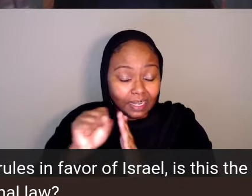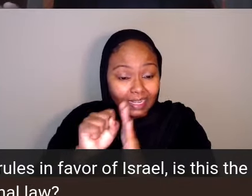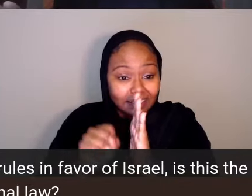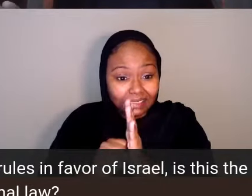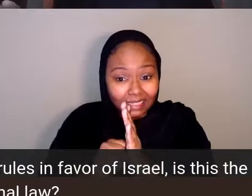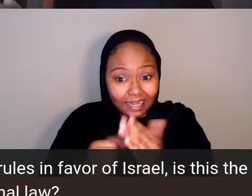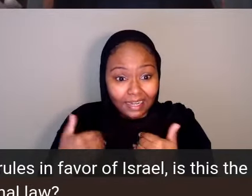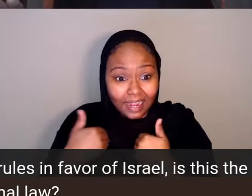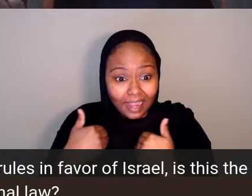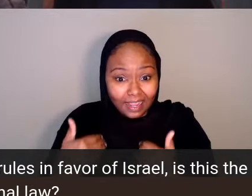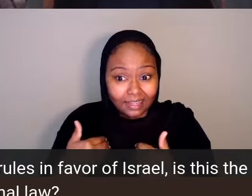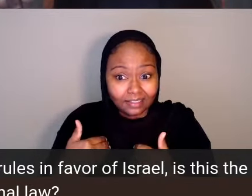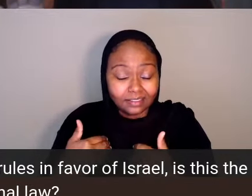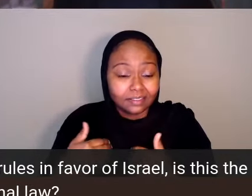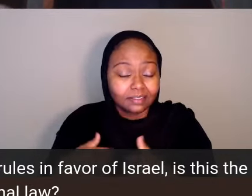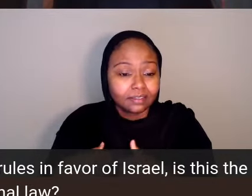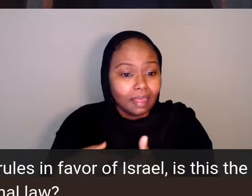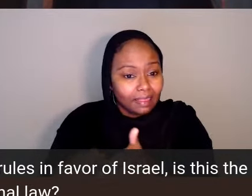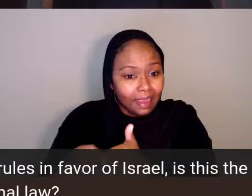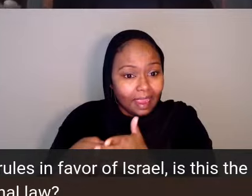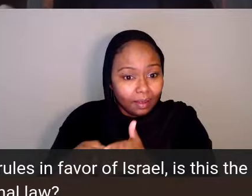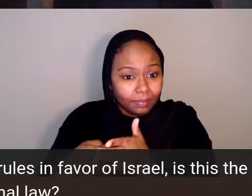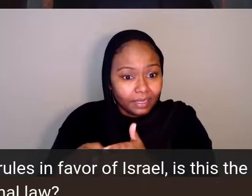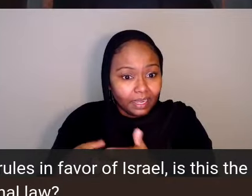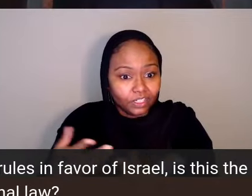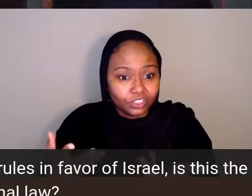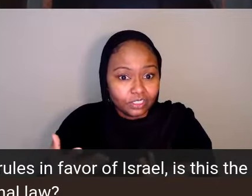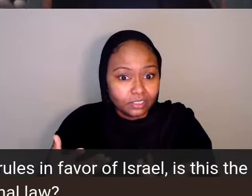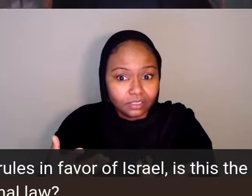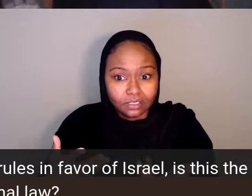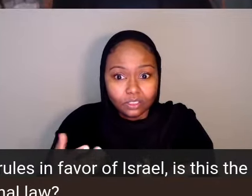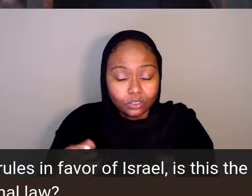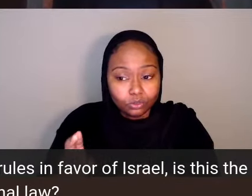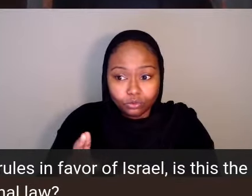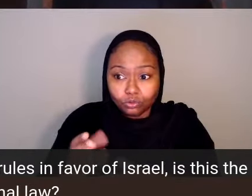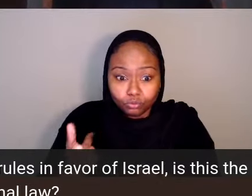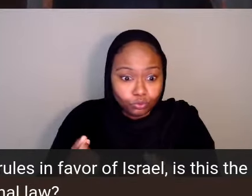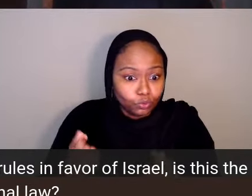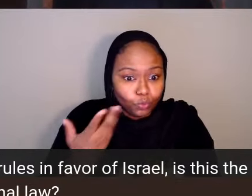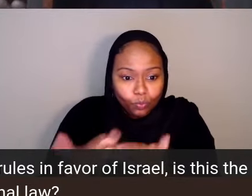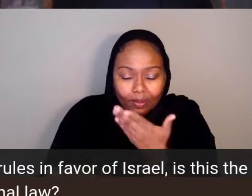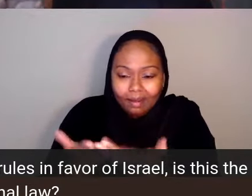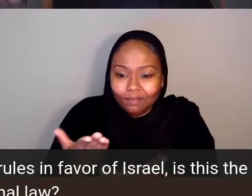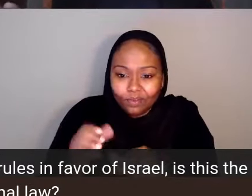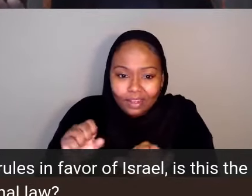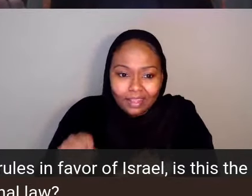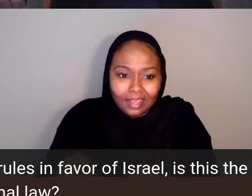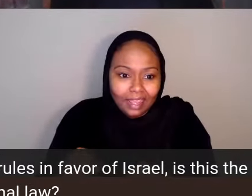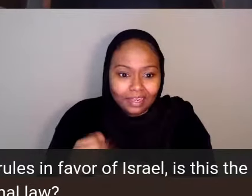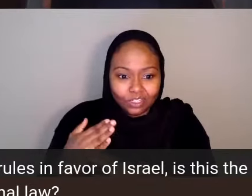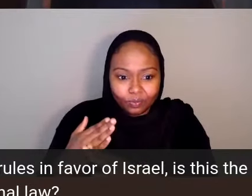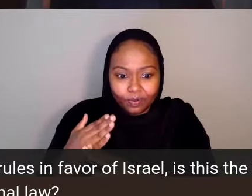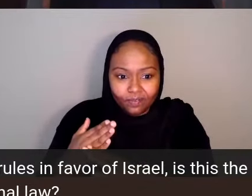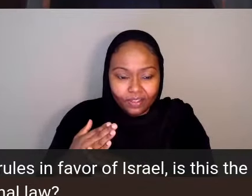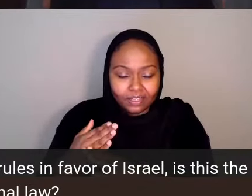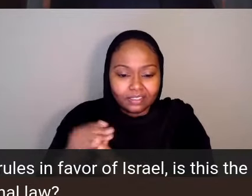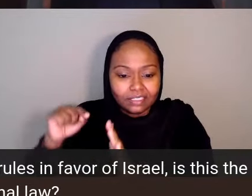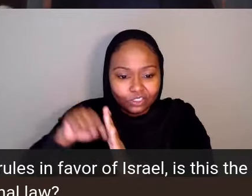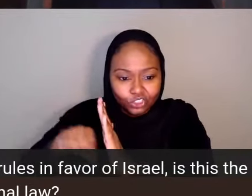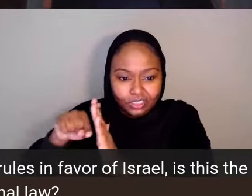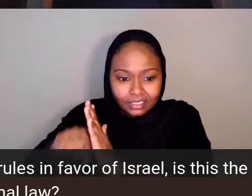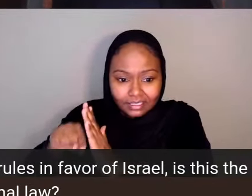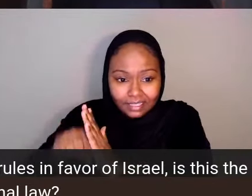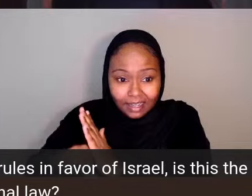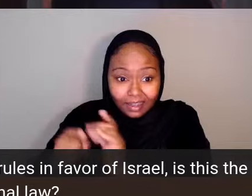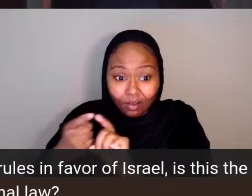the obligation to take whatever measures it can to prevent genocide from the moment there is a serious risk